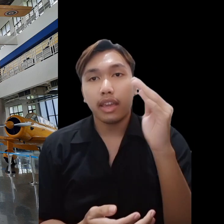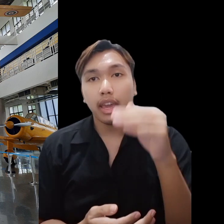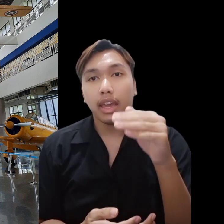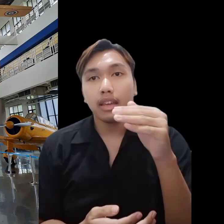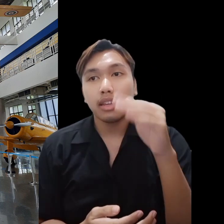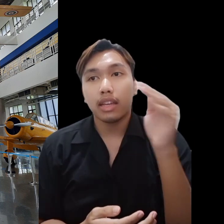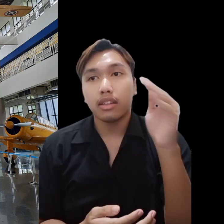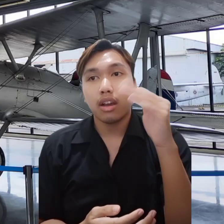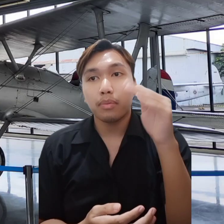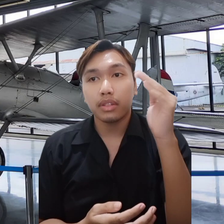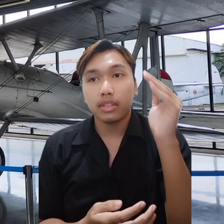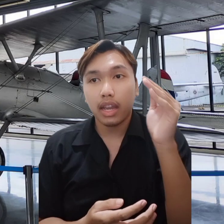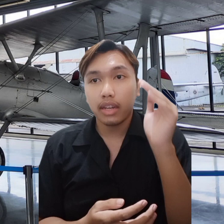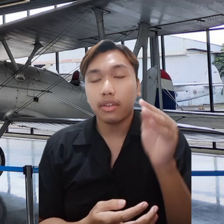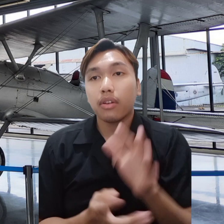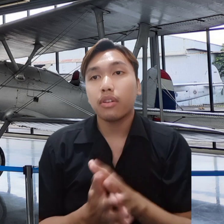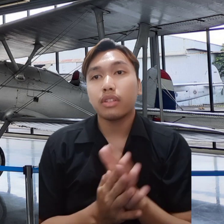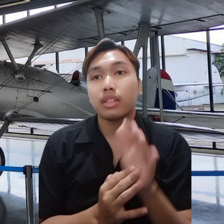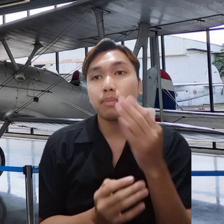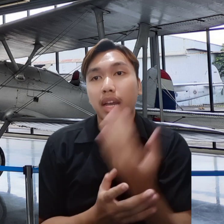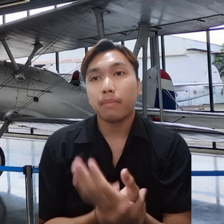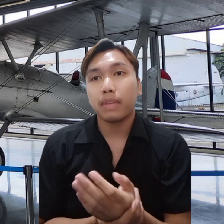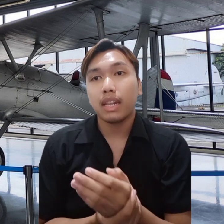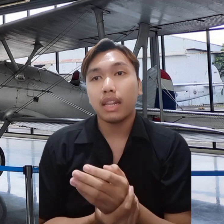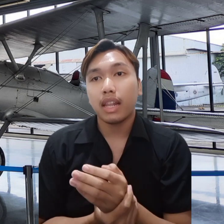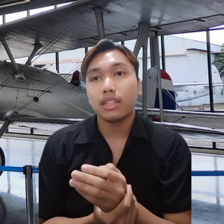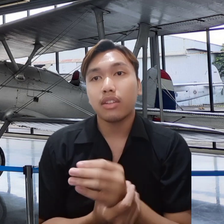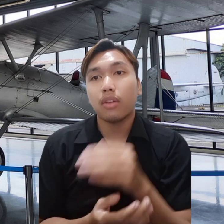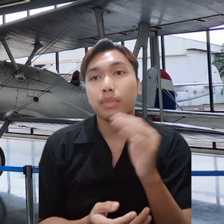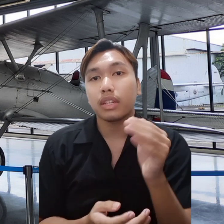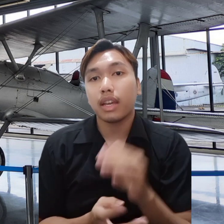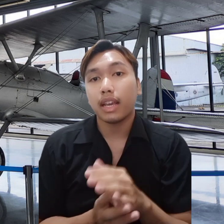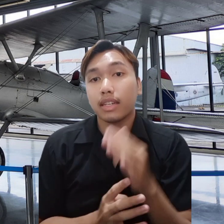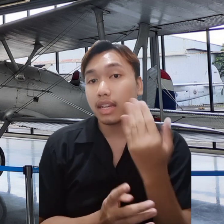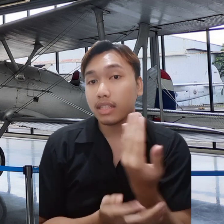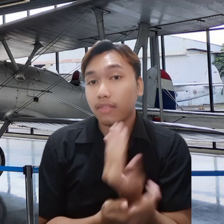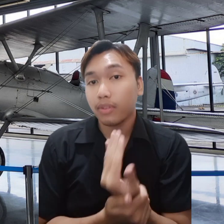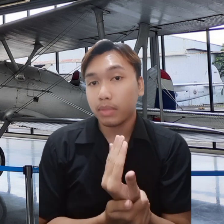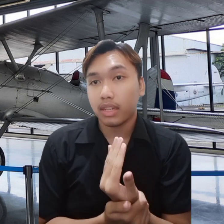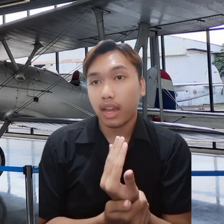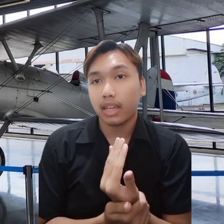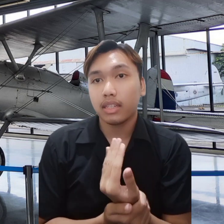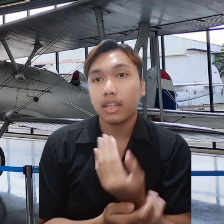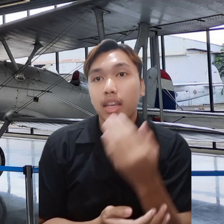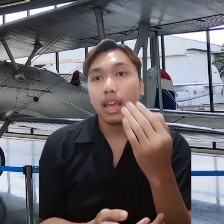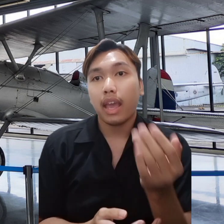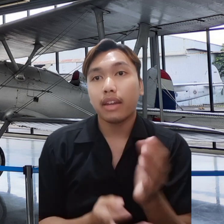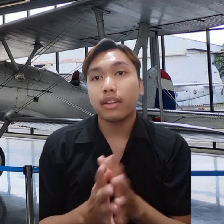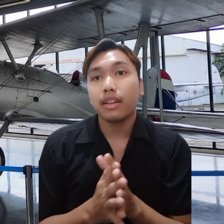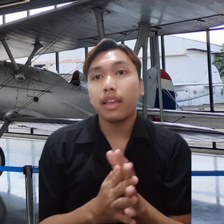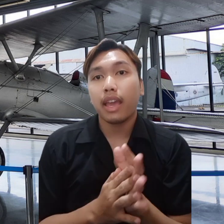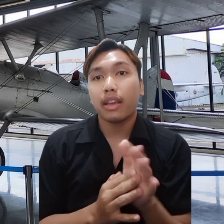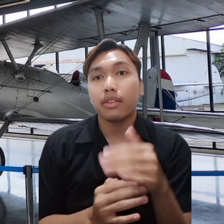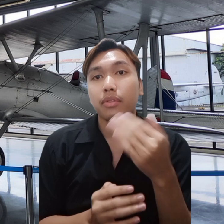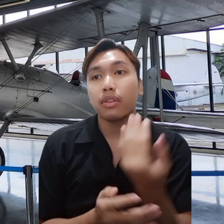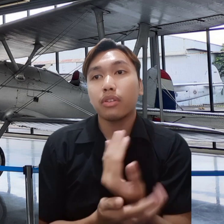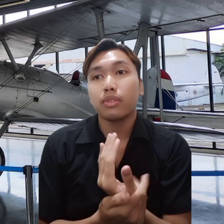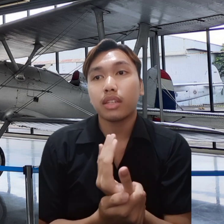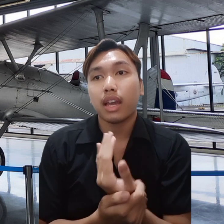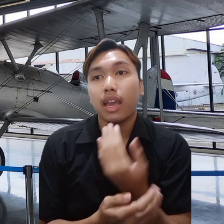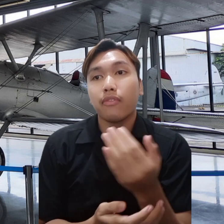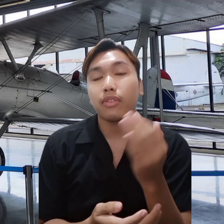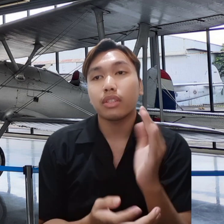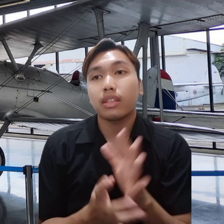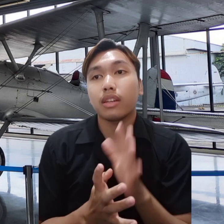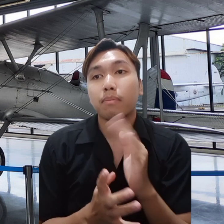and the care is of the Thai Royal Department less of the year in 1959 and the care is the Royal